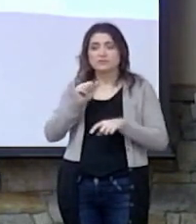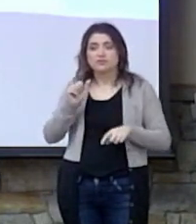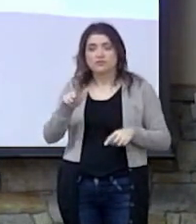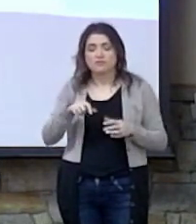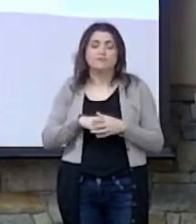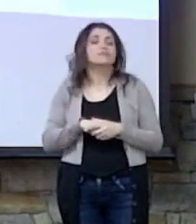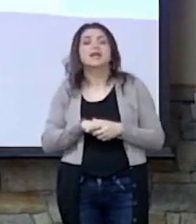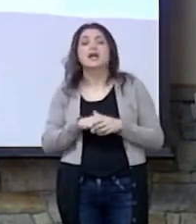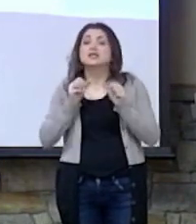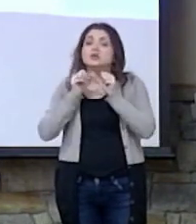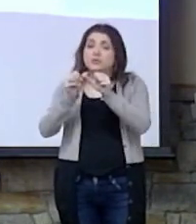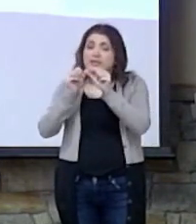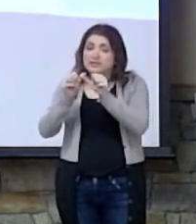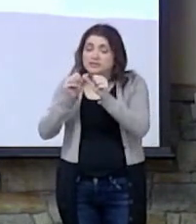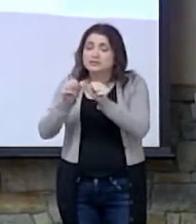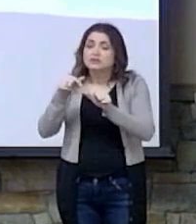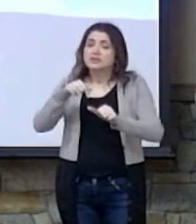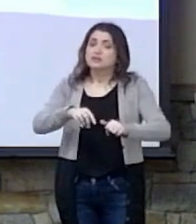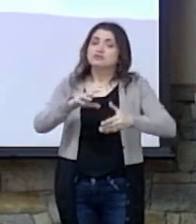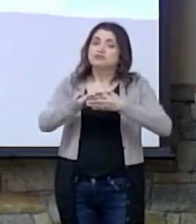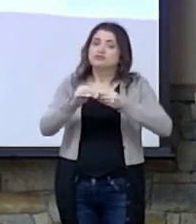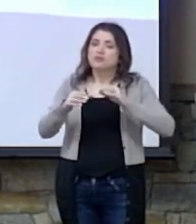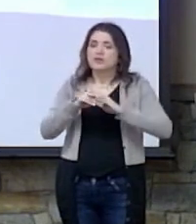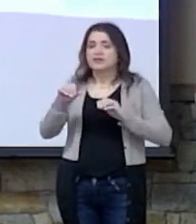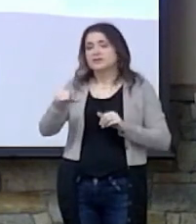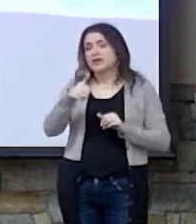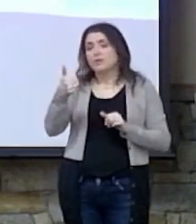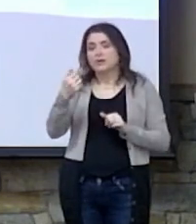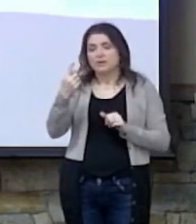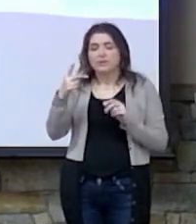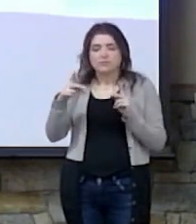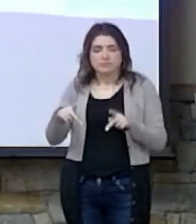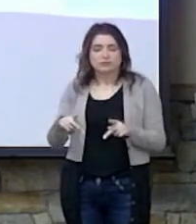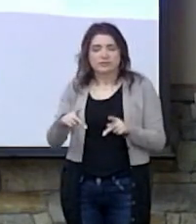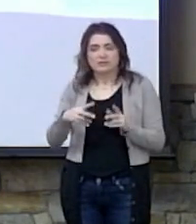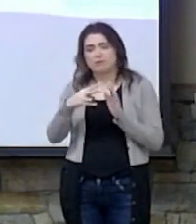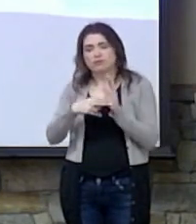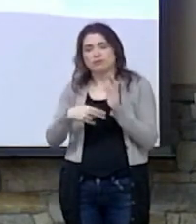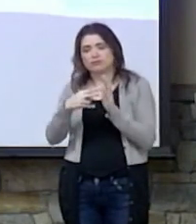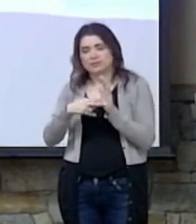we continue on through this story, there's one other individual, at least, that we read about,